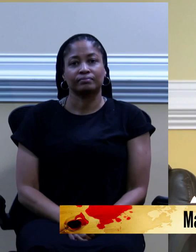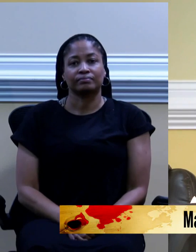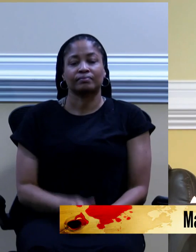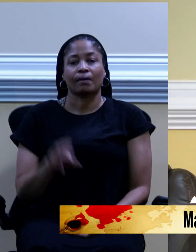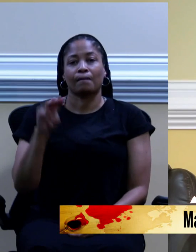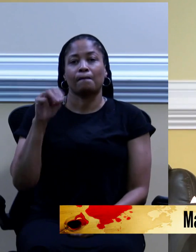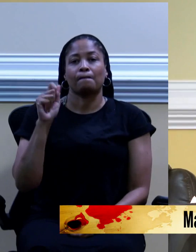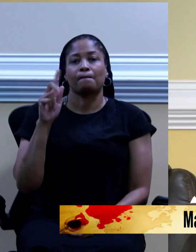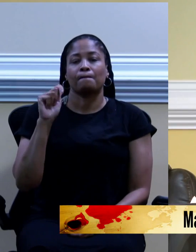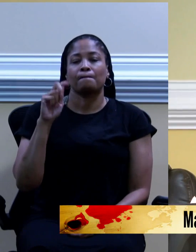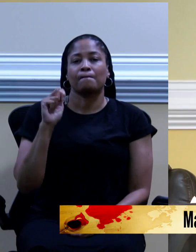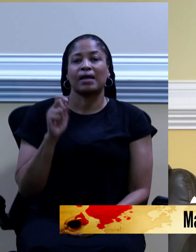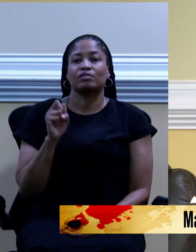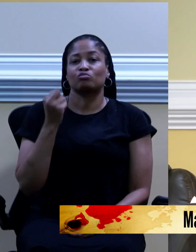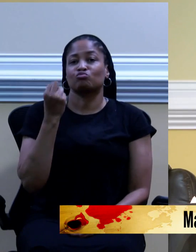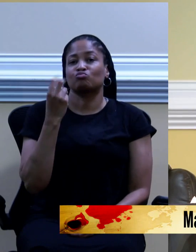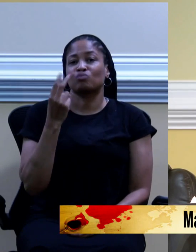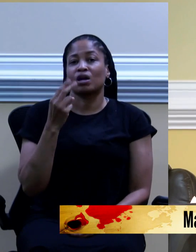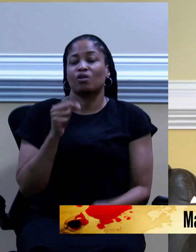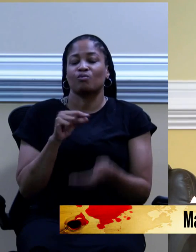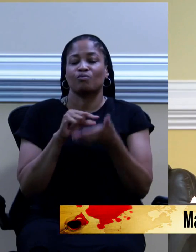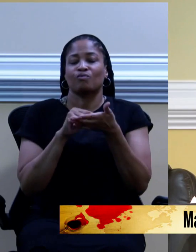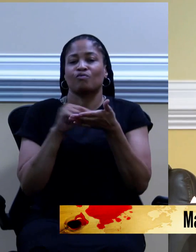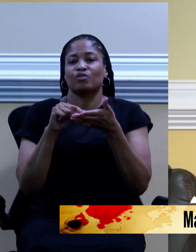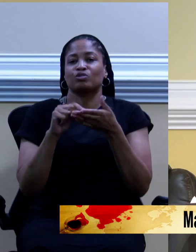Matthew 12 and